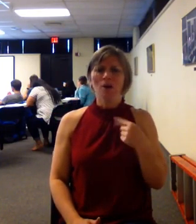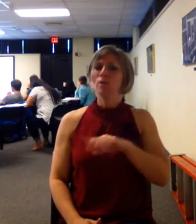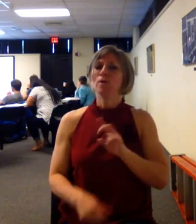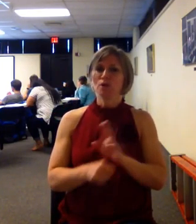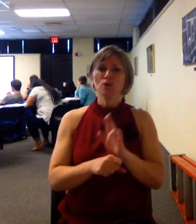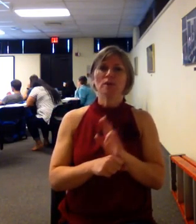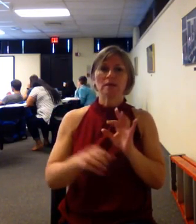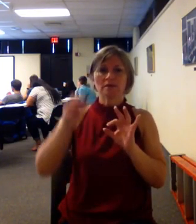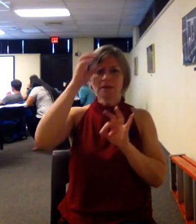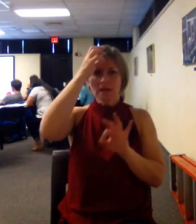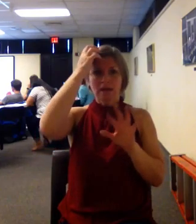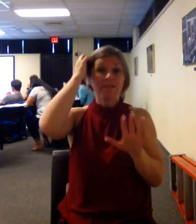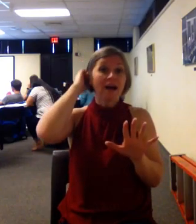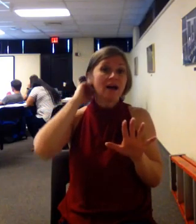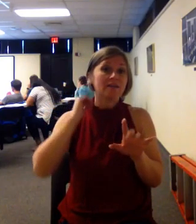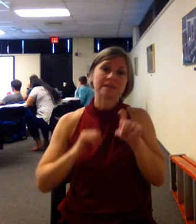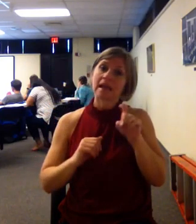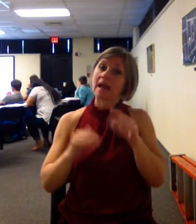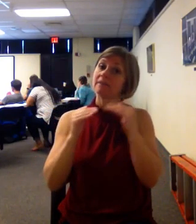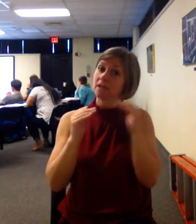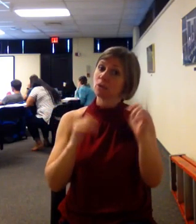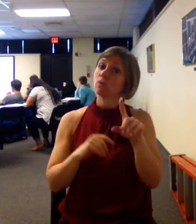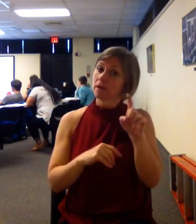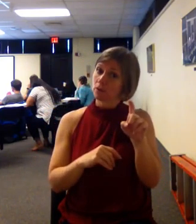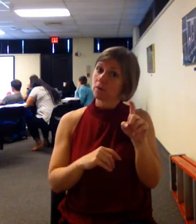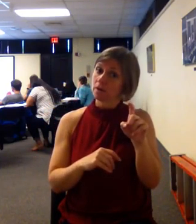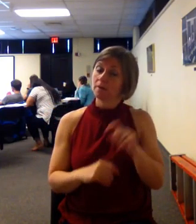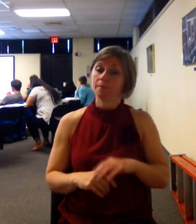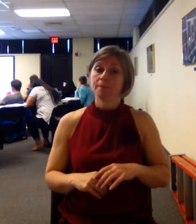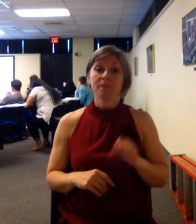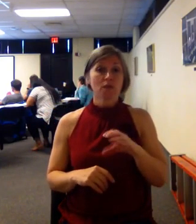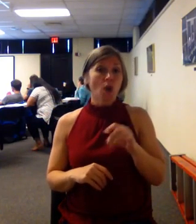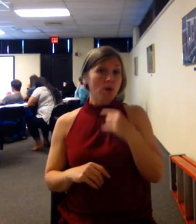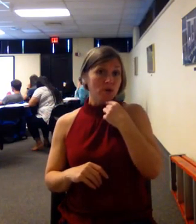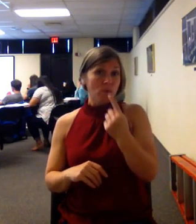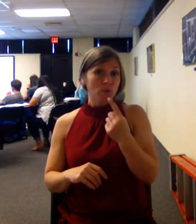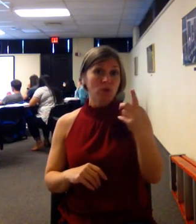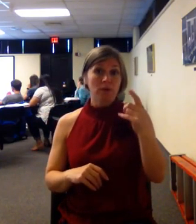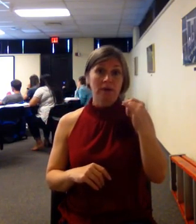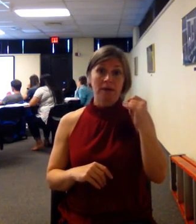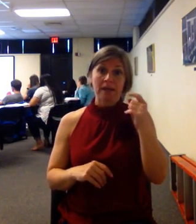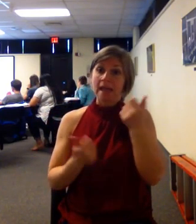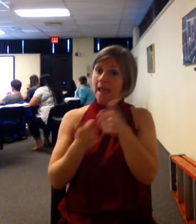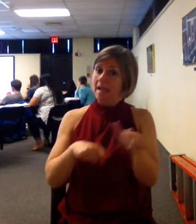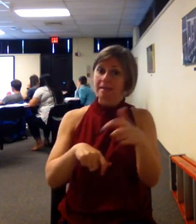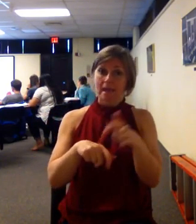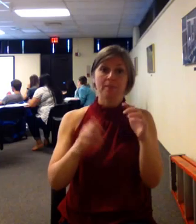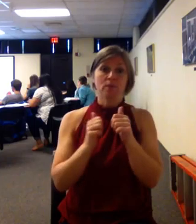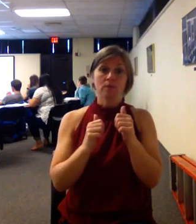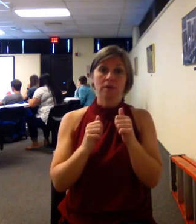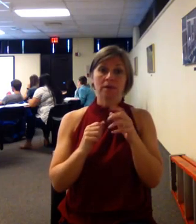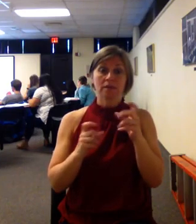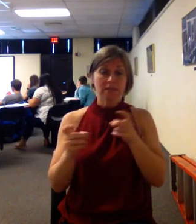that this has to equal 100. So I had told you guys that anytime you're dealing with portfolios, whether it's a beta or